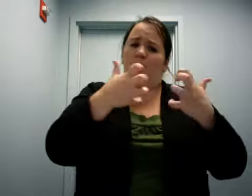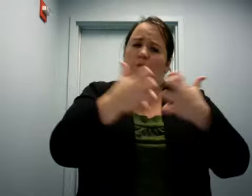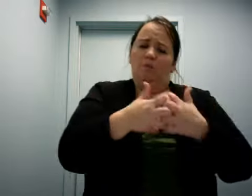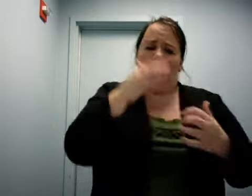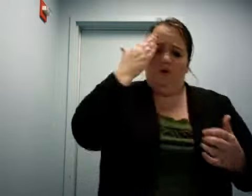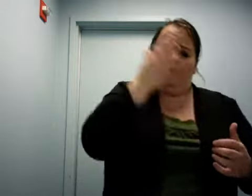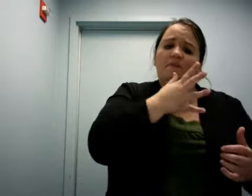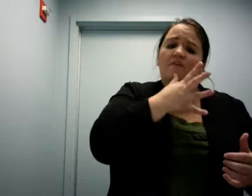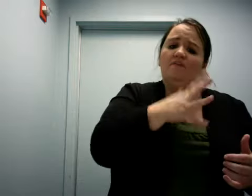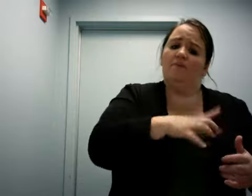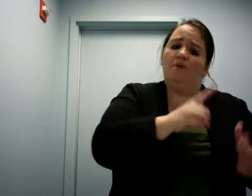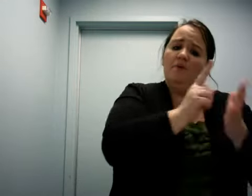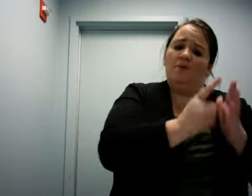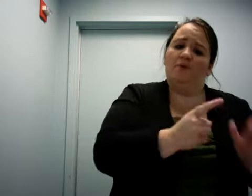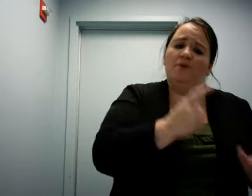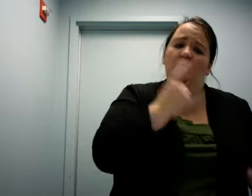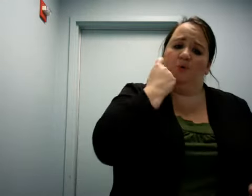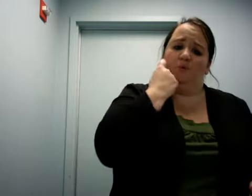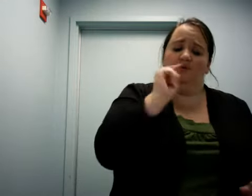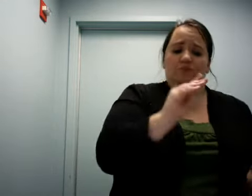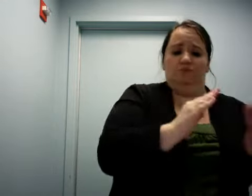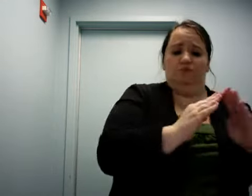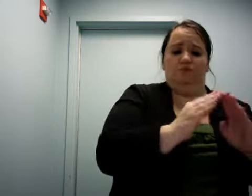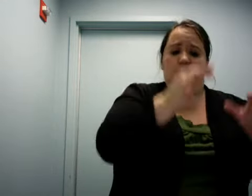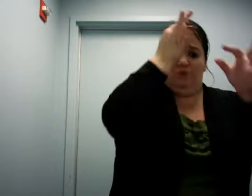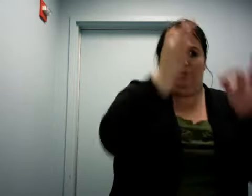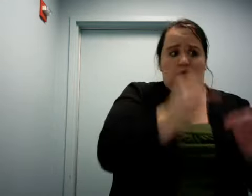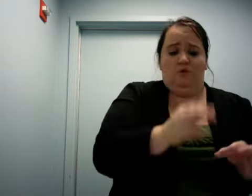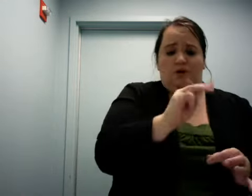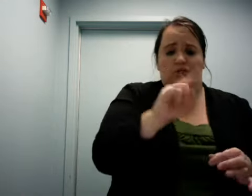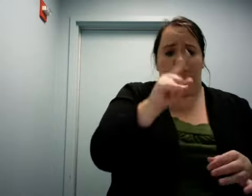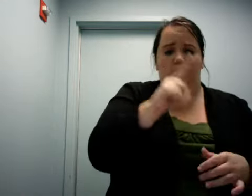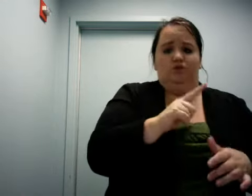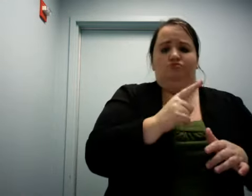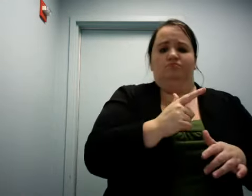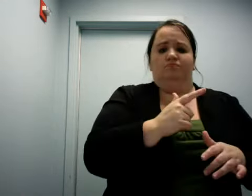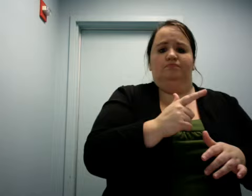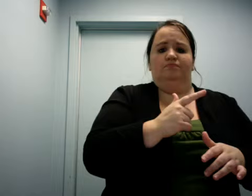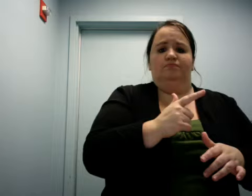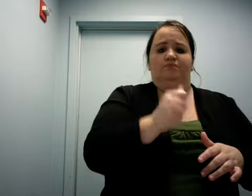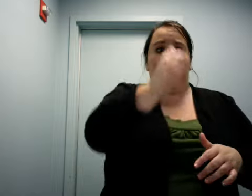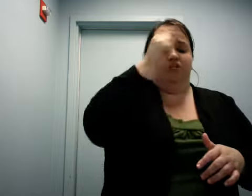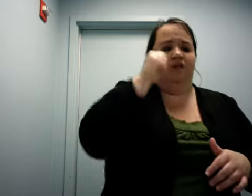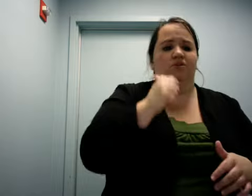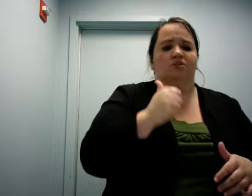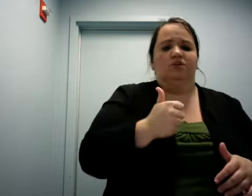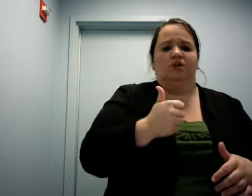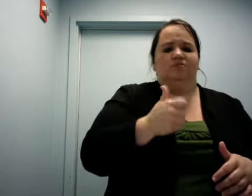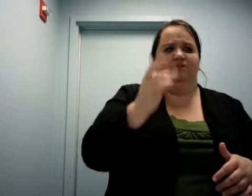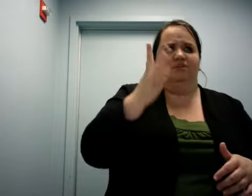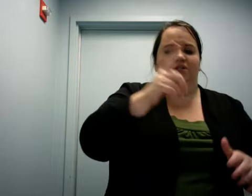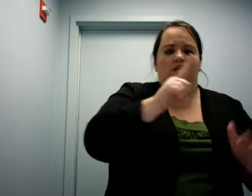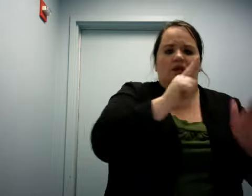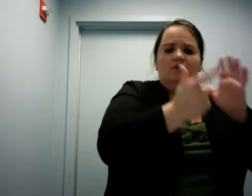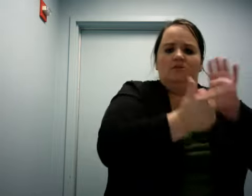lawyer who recently went to court in Nigeria to challenge a ridiculous law that required women to get their husband's consent before